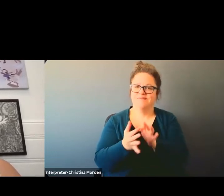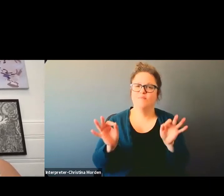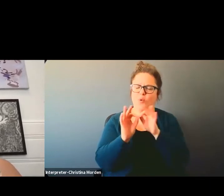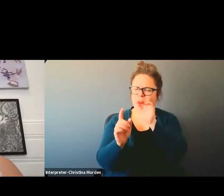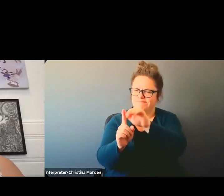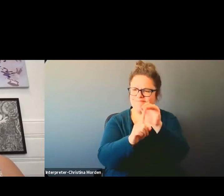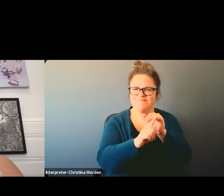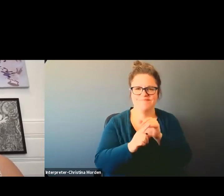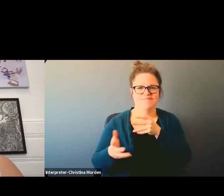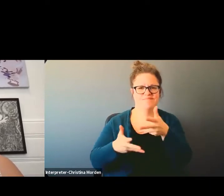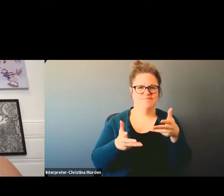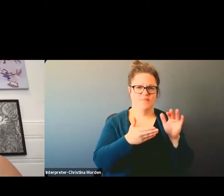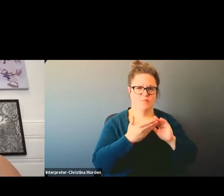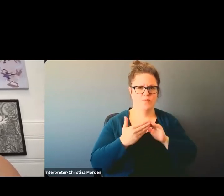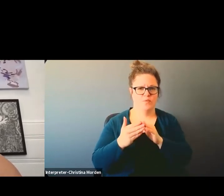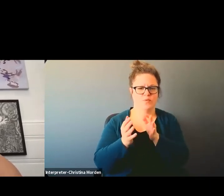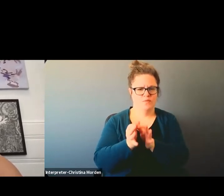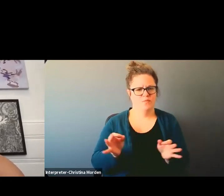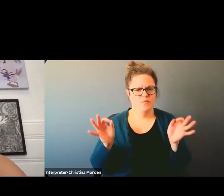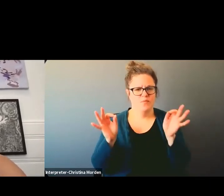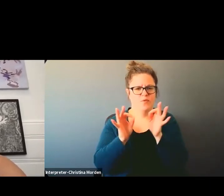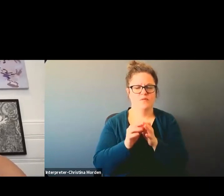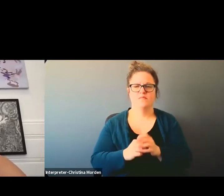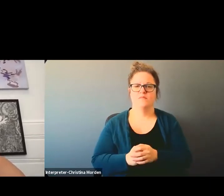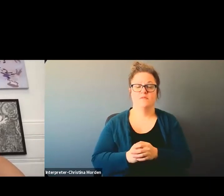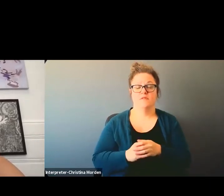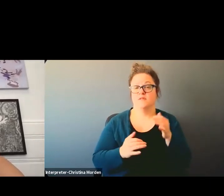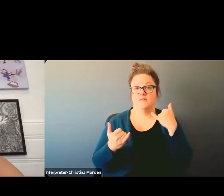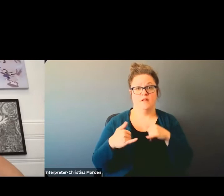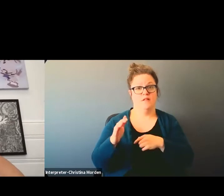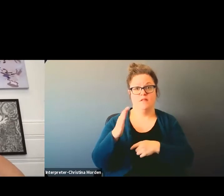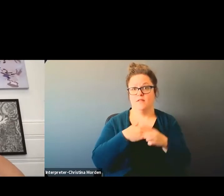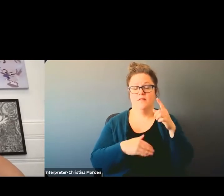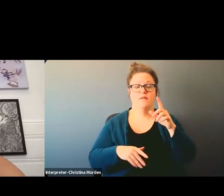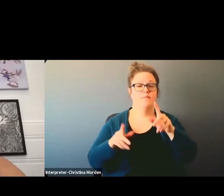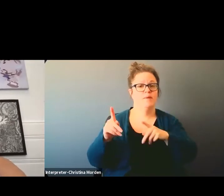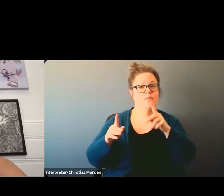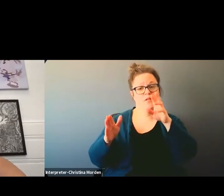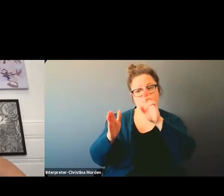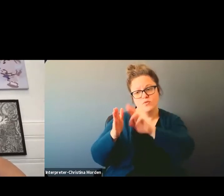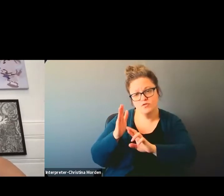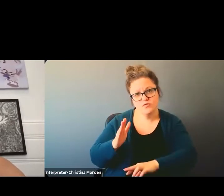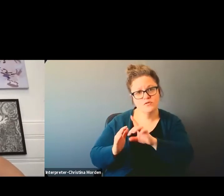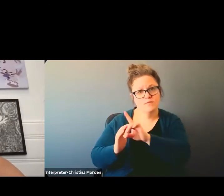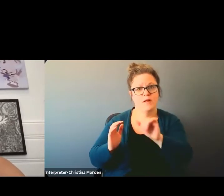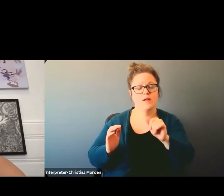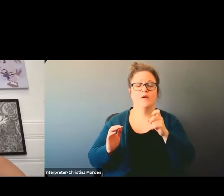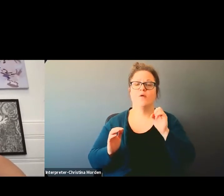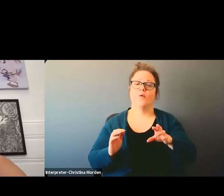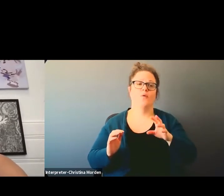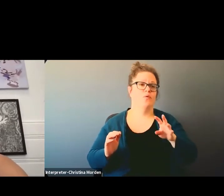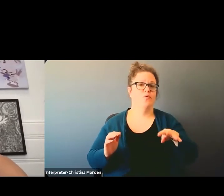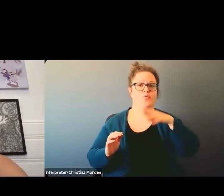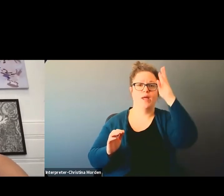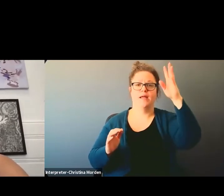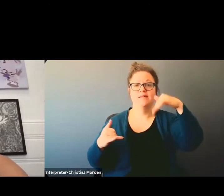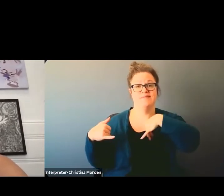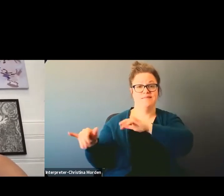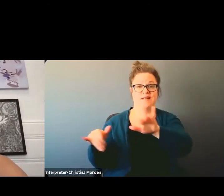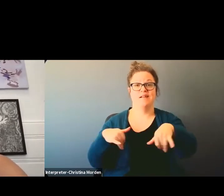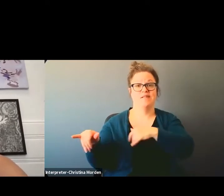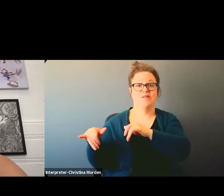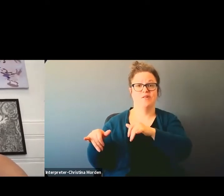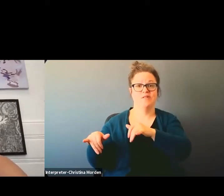is. Because still to this day, when people research disability or create accessibility standards, often